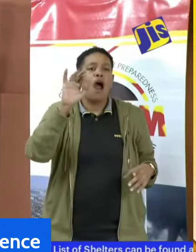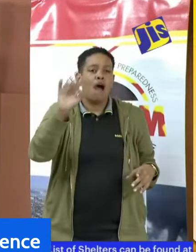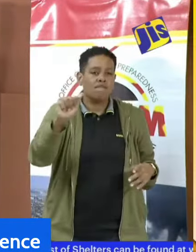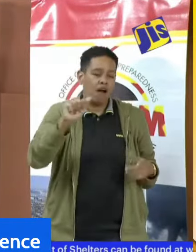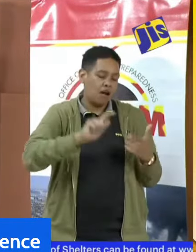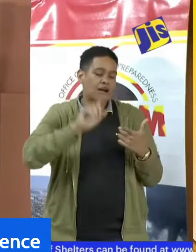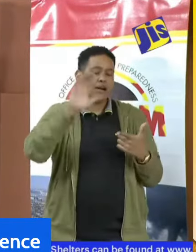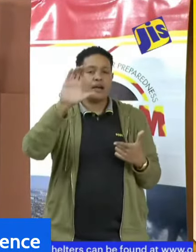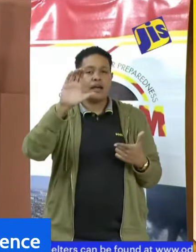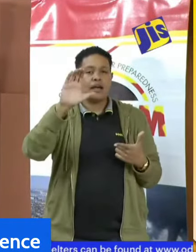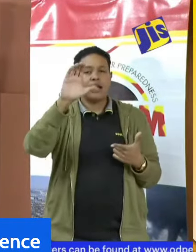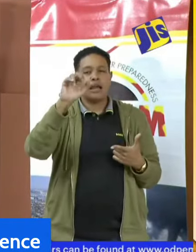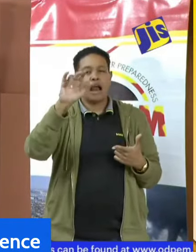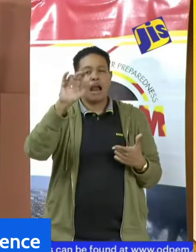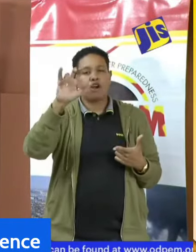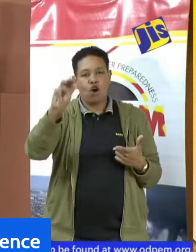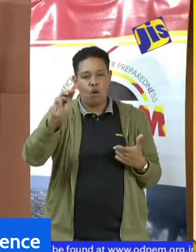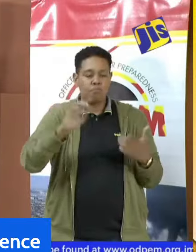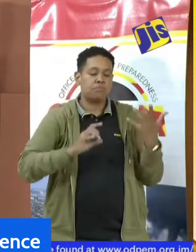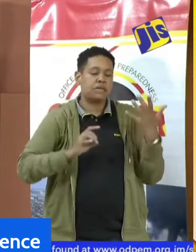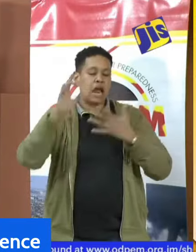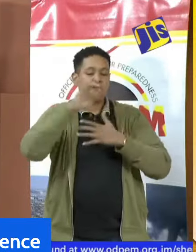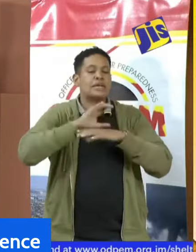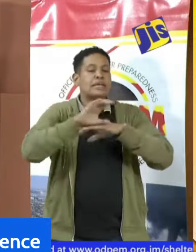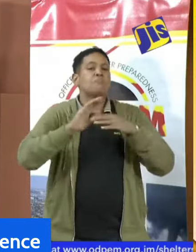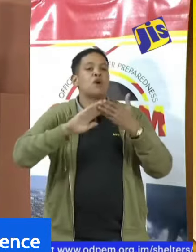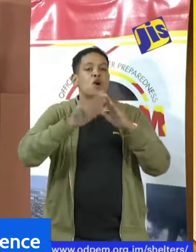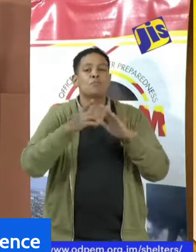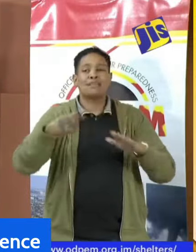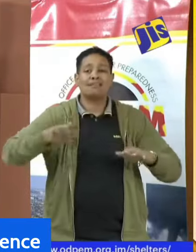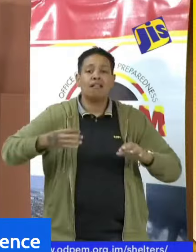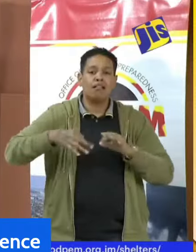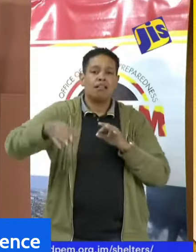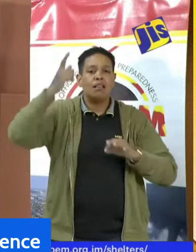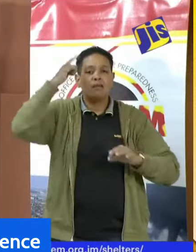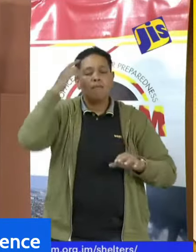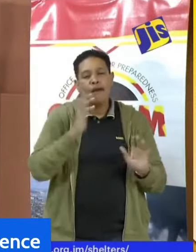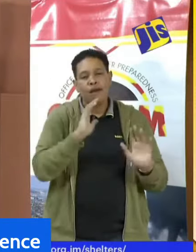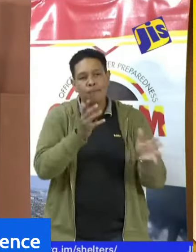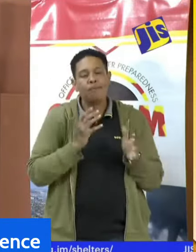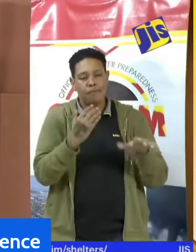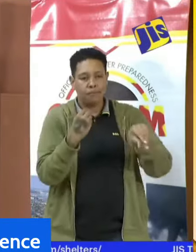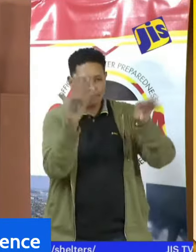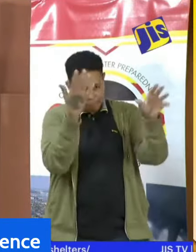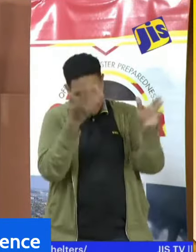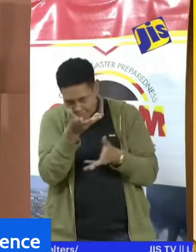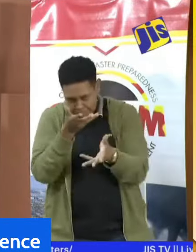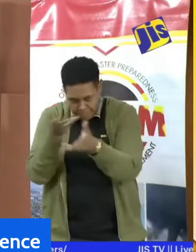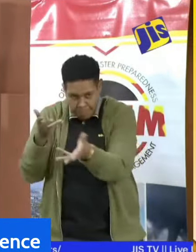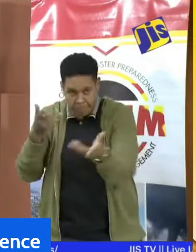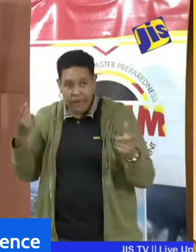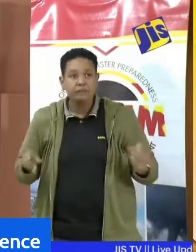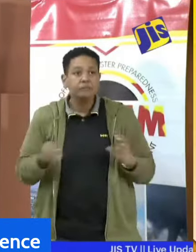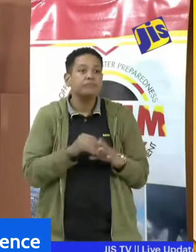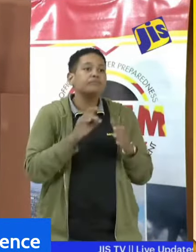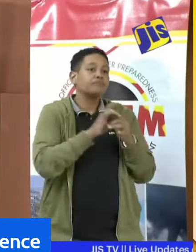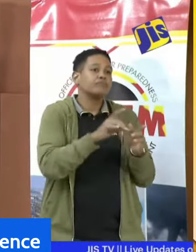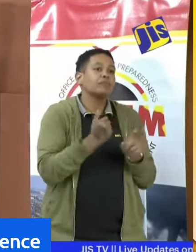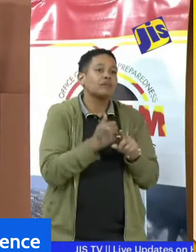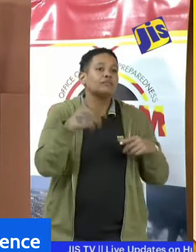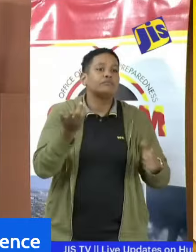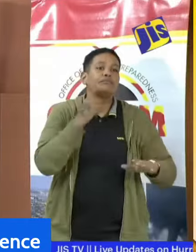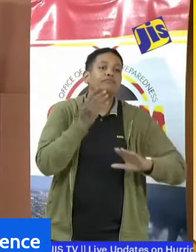CARICOM health ministers. So I got a little delayed because of that conversation. In terms of